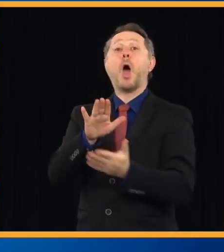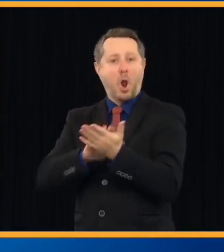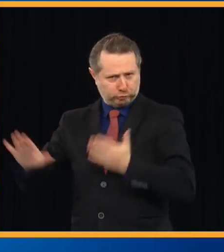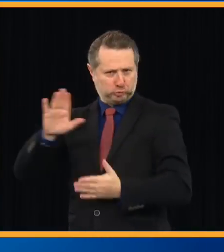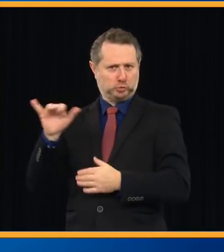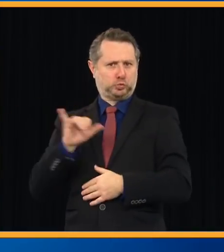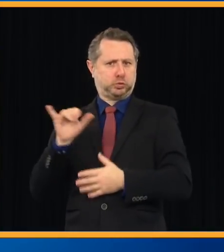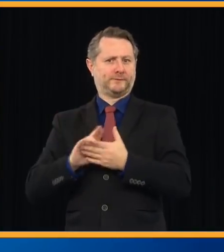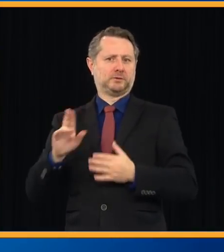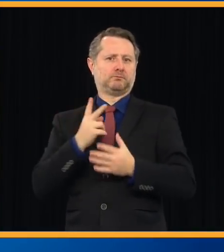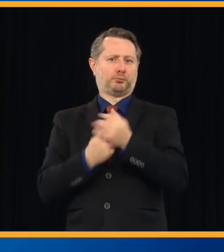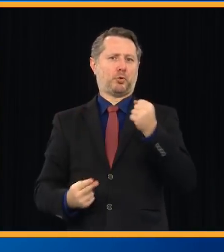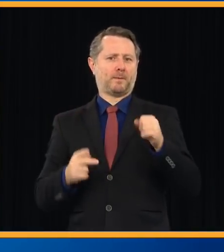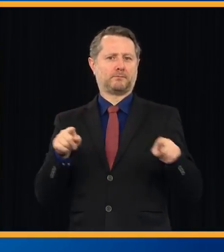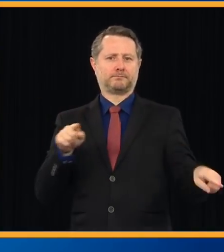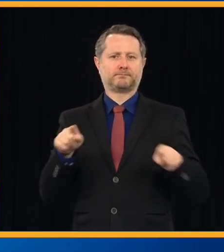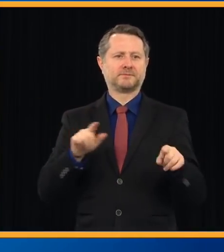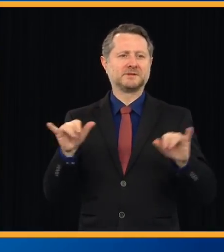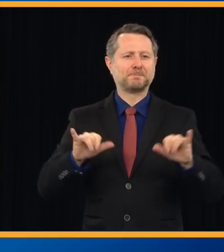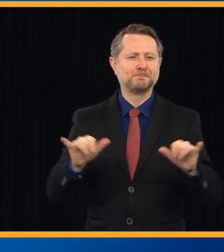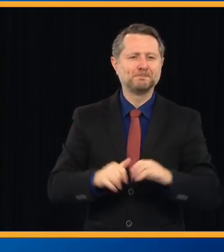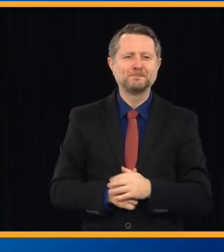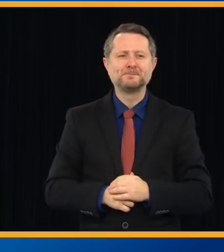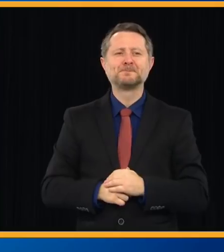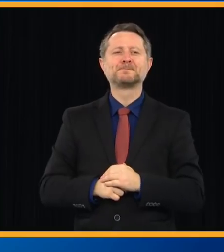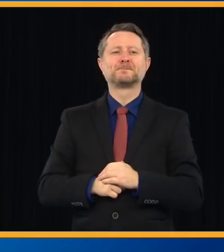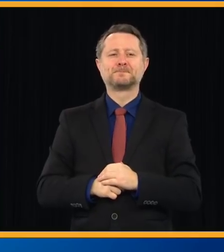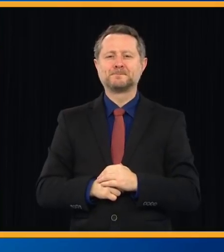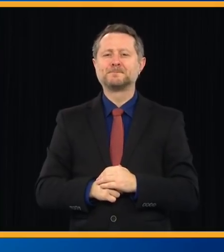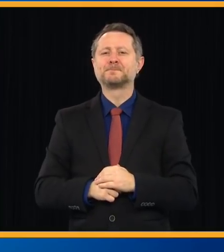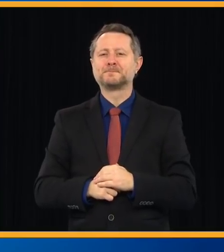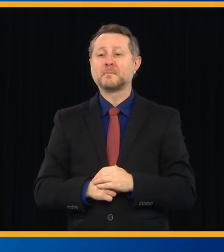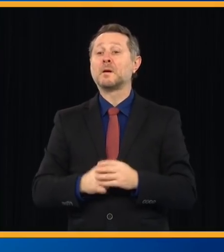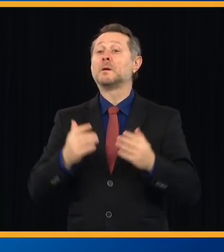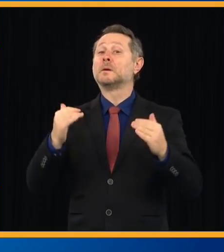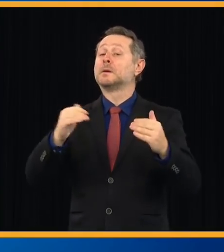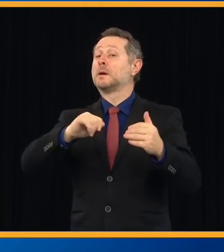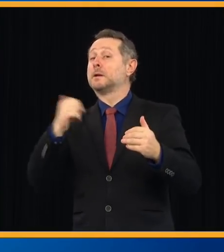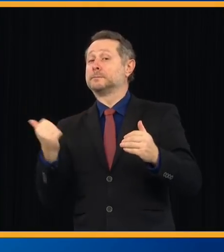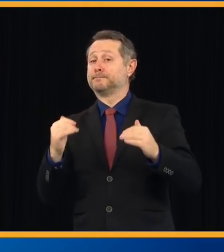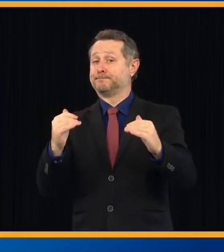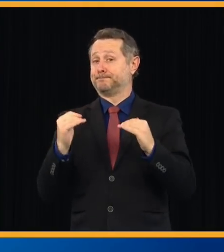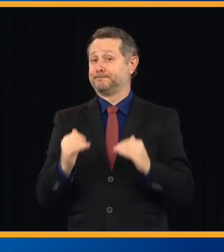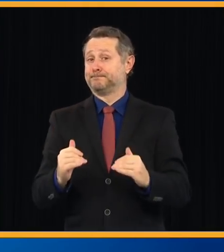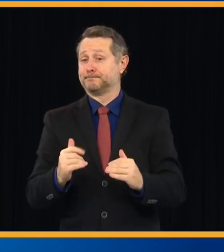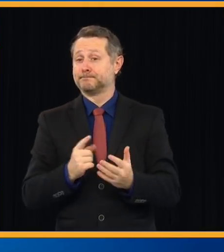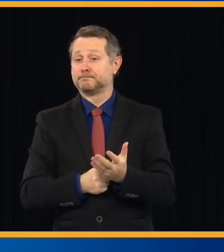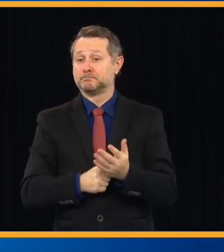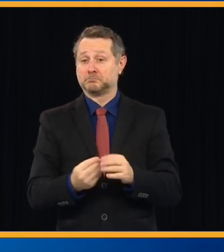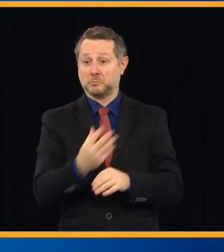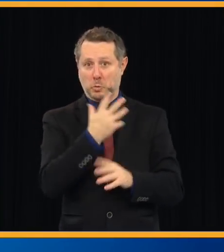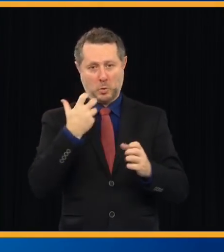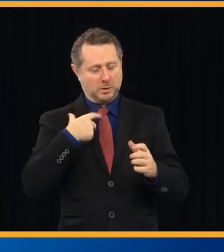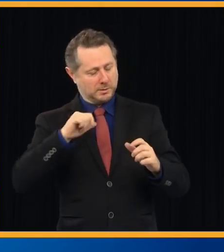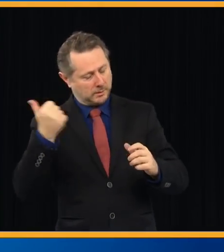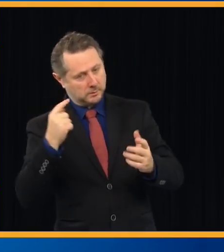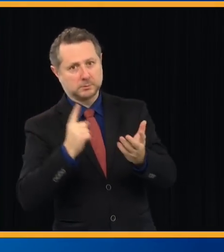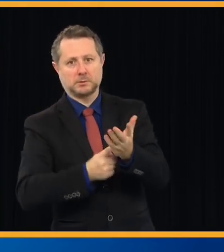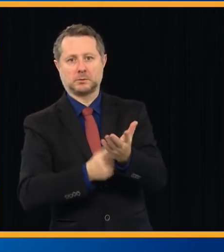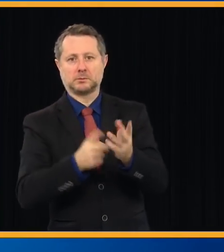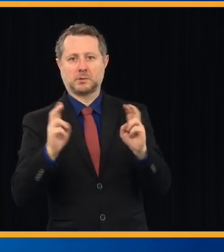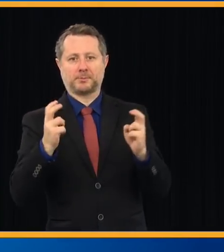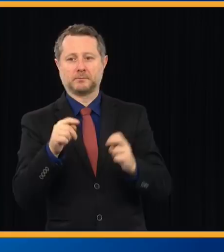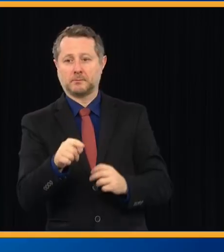approve those plans. Related issue that we need to discuss and we need to pay attention